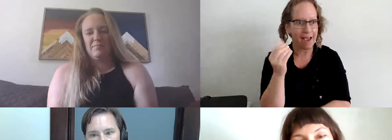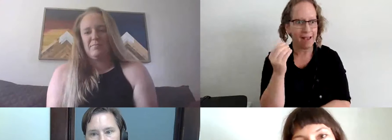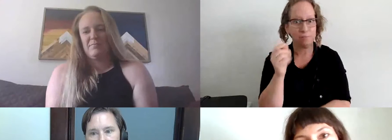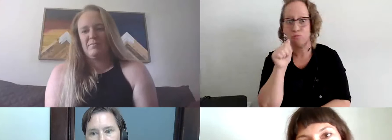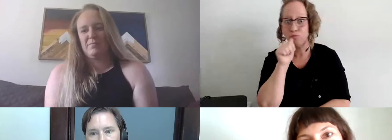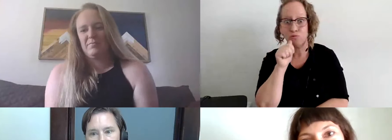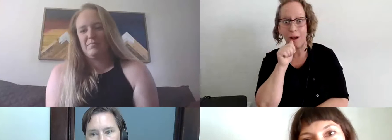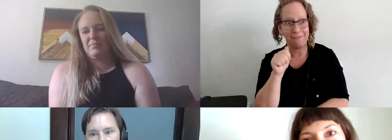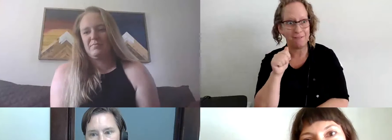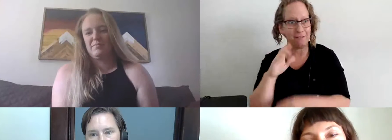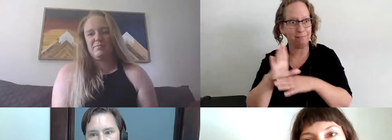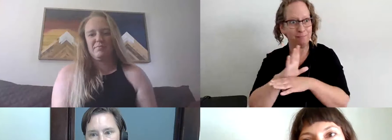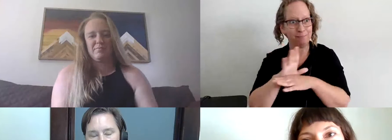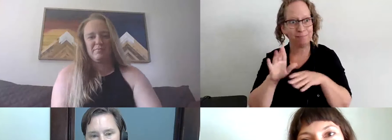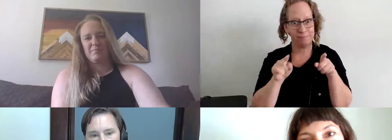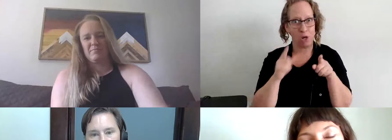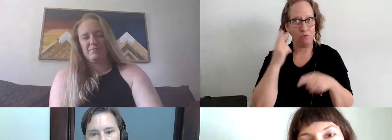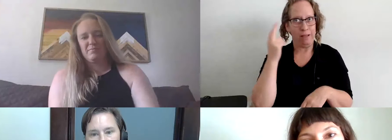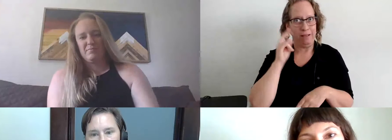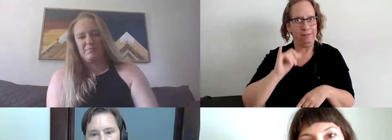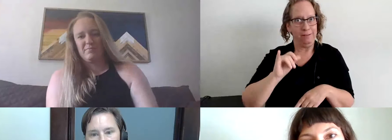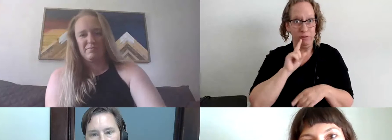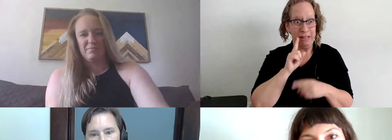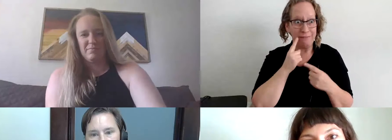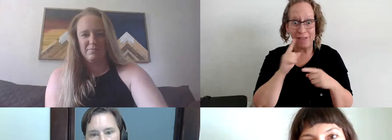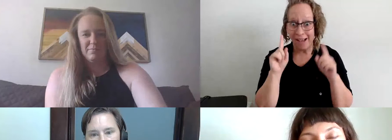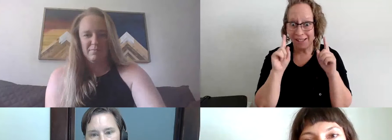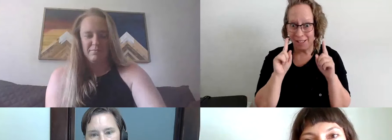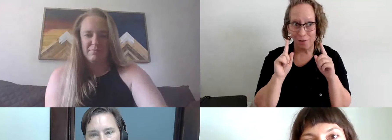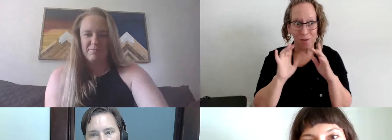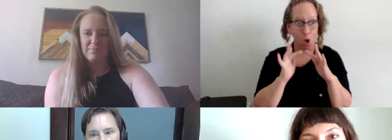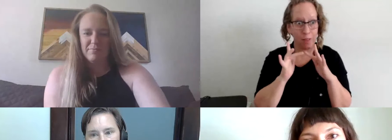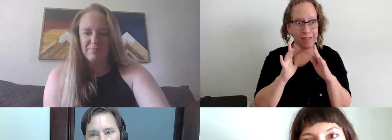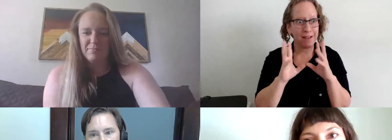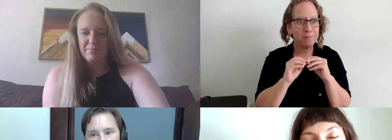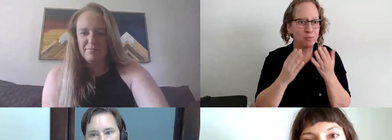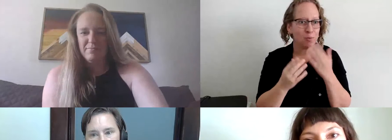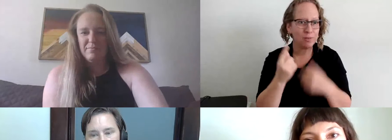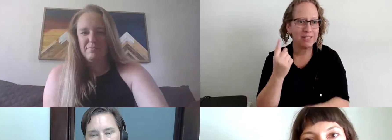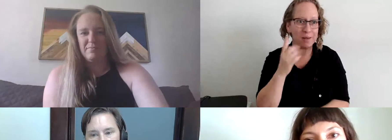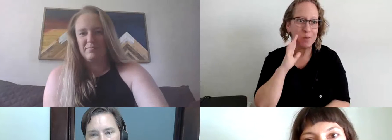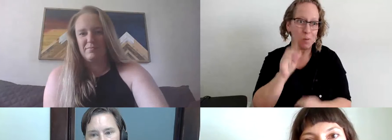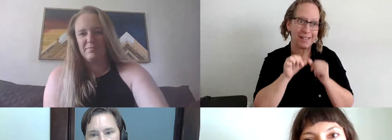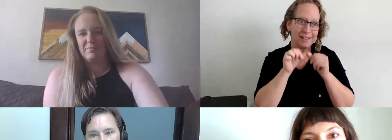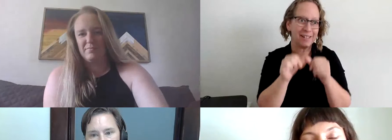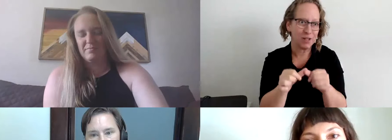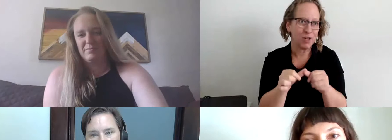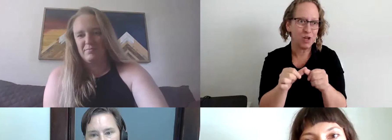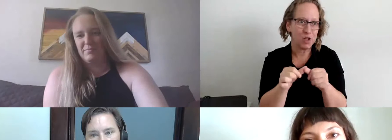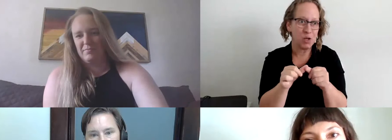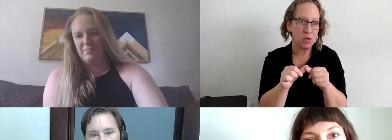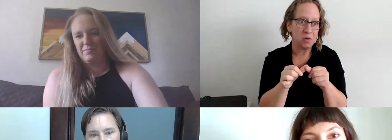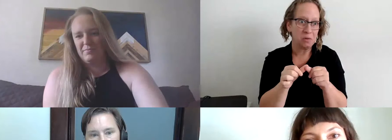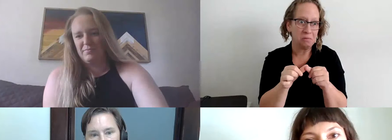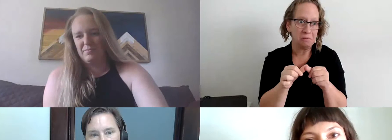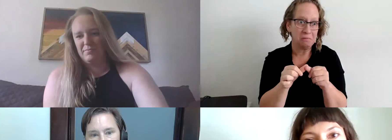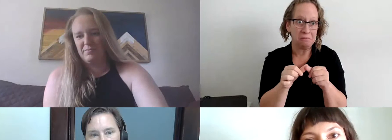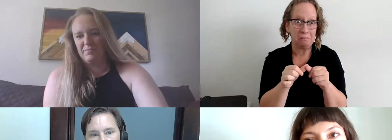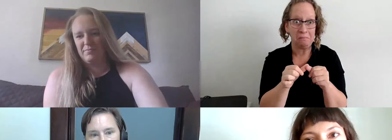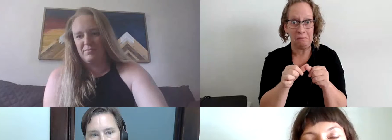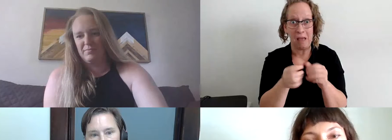private sector, realize how effective it is, it's probably something that will continue in the even greater as